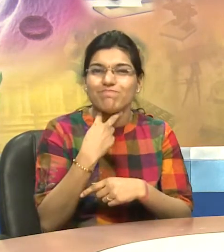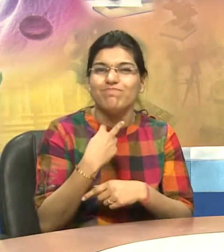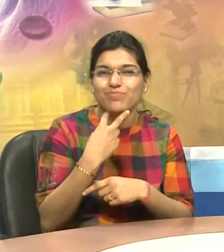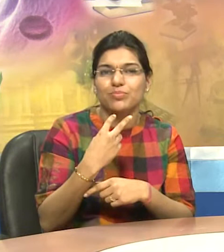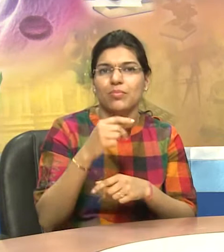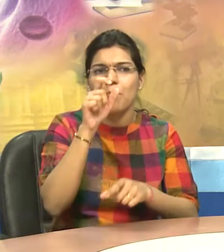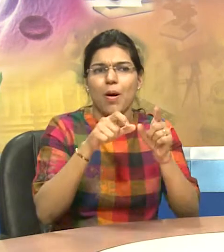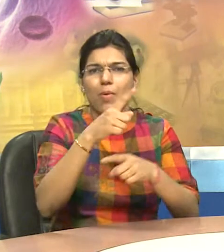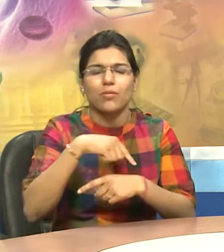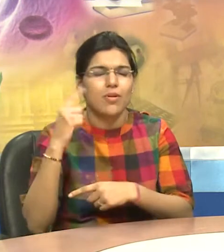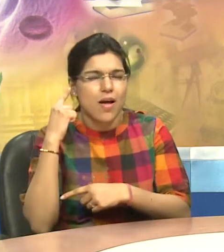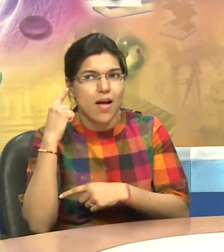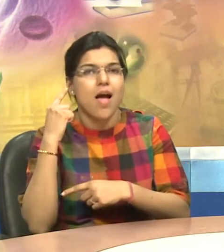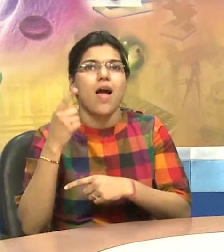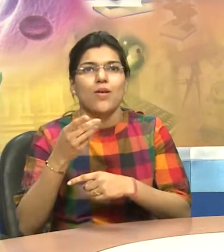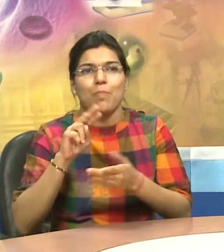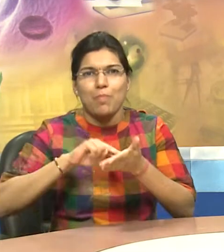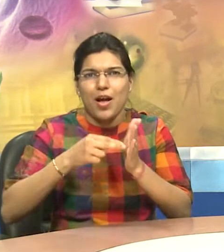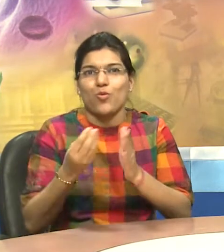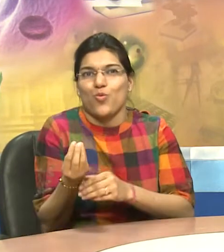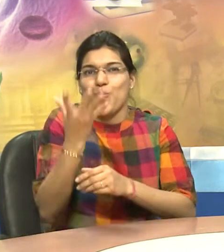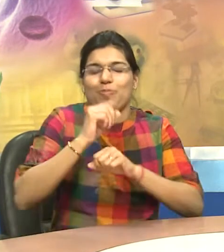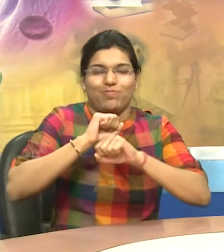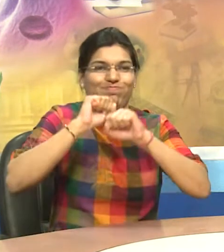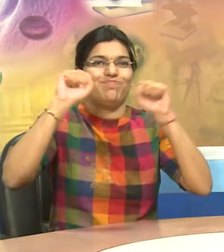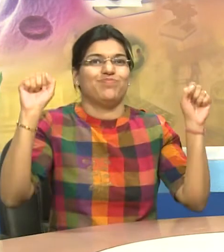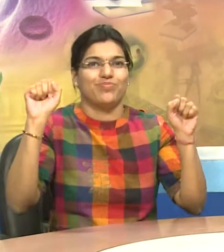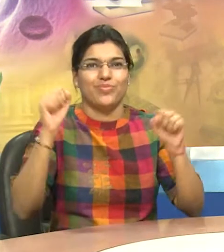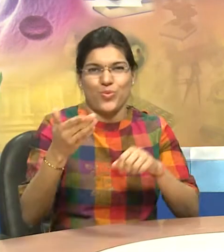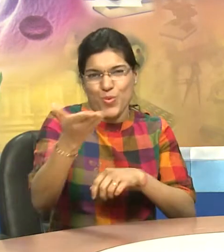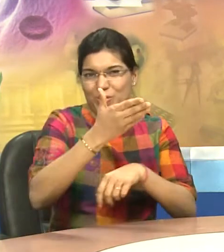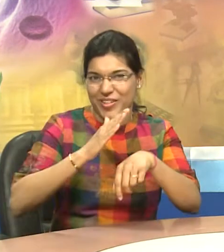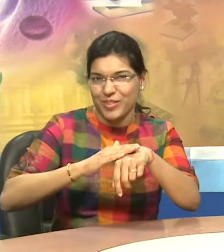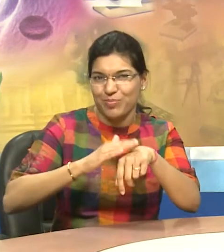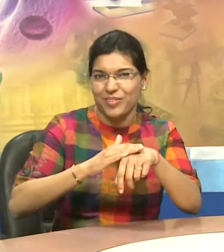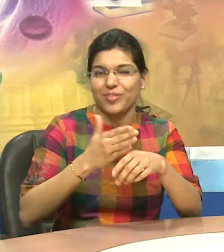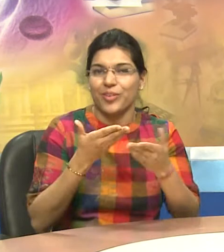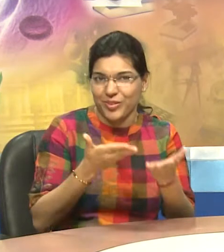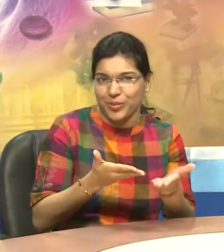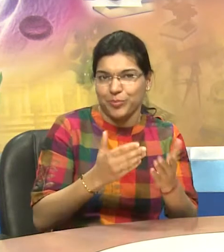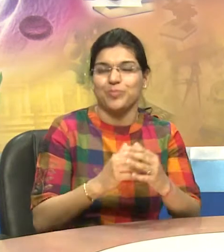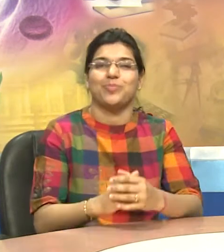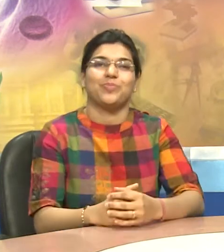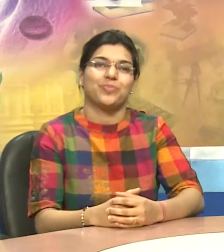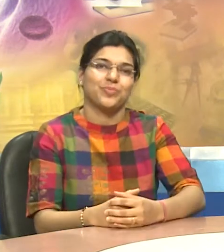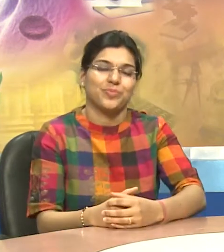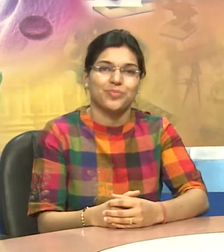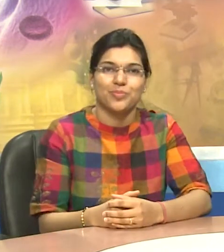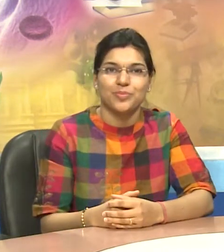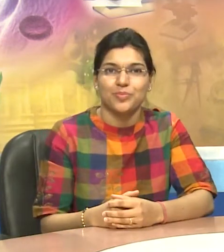Similarly, they hear very pleasant sound in the morning. You may have experienced this.